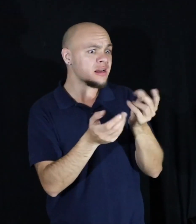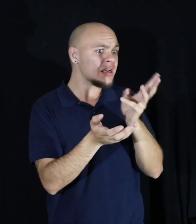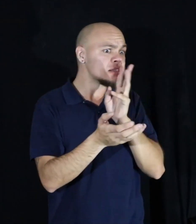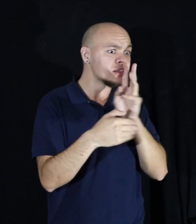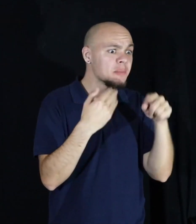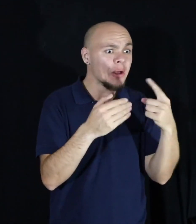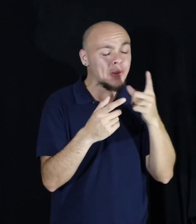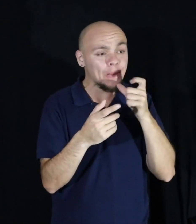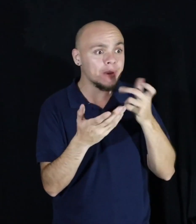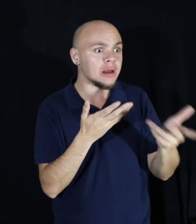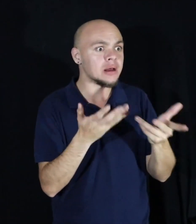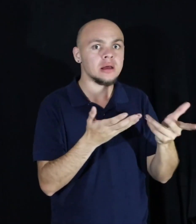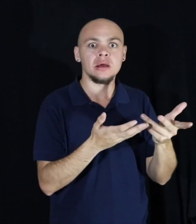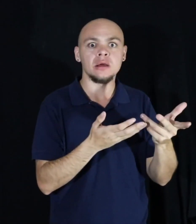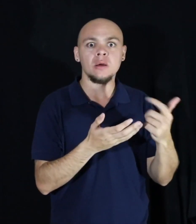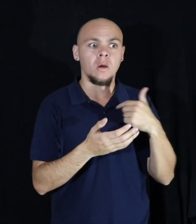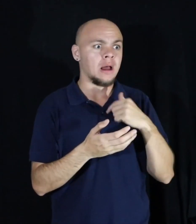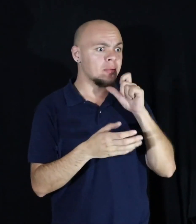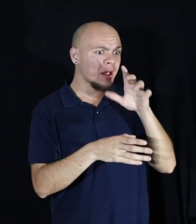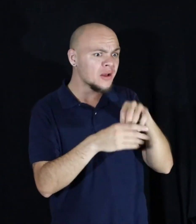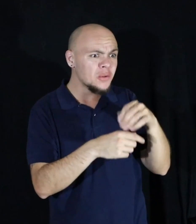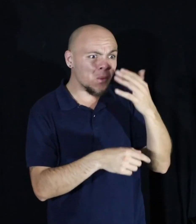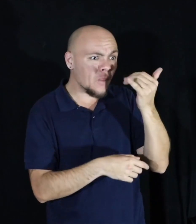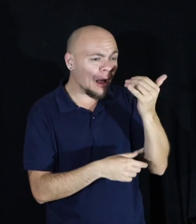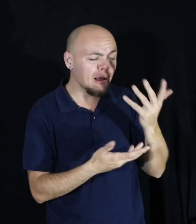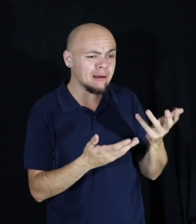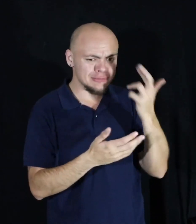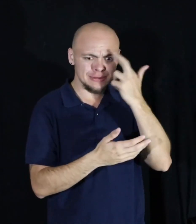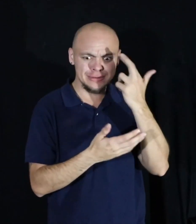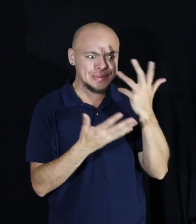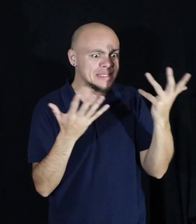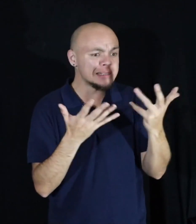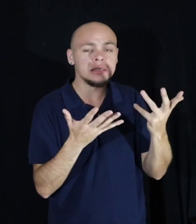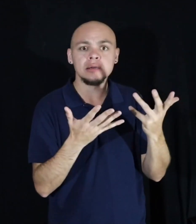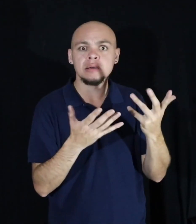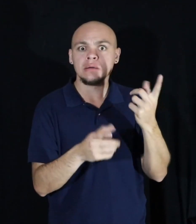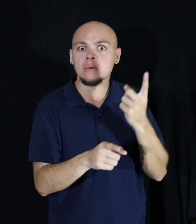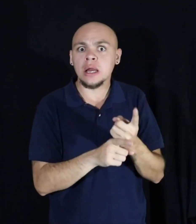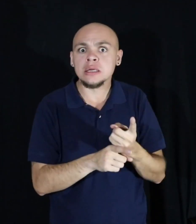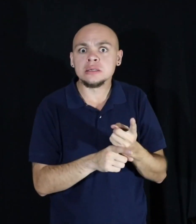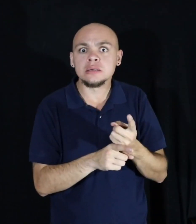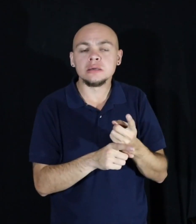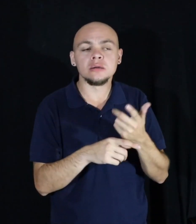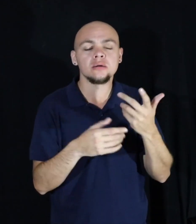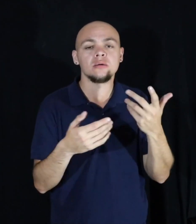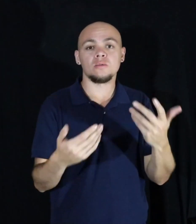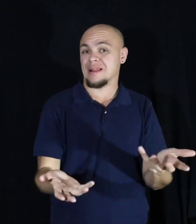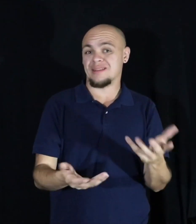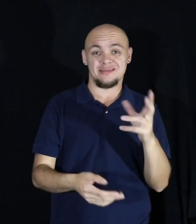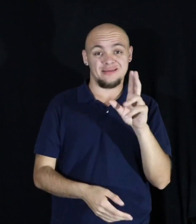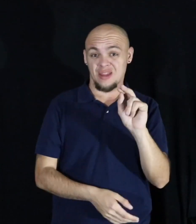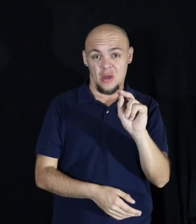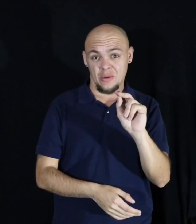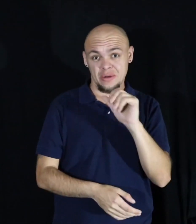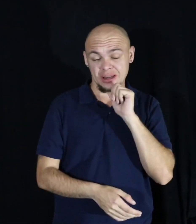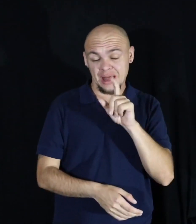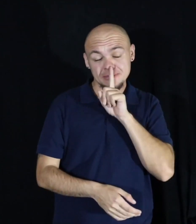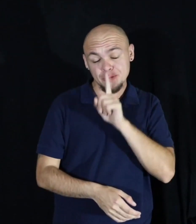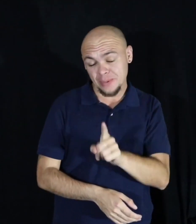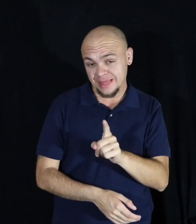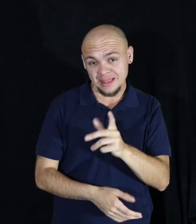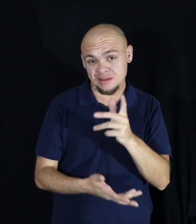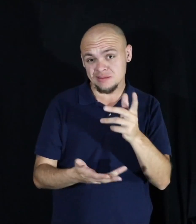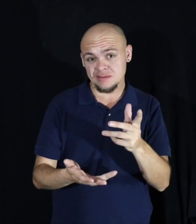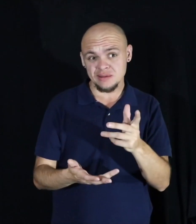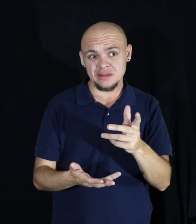There must be a reason why you're not included. Mustn't there? Well, no, not necessarily.